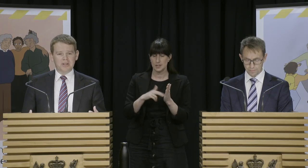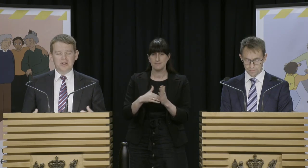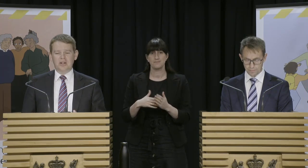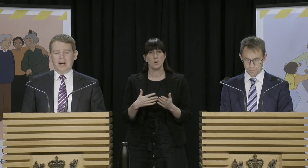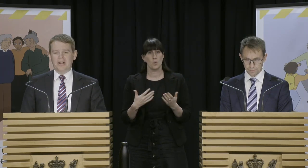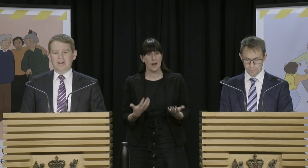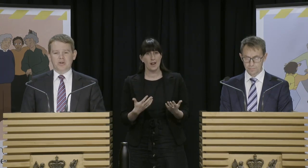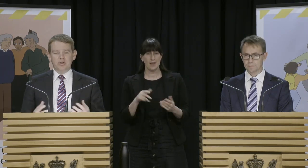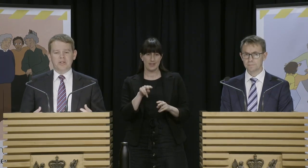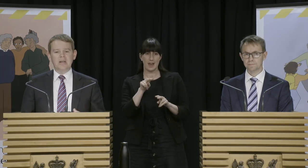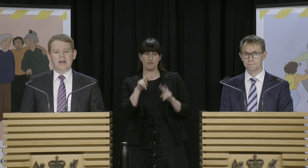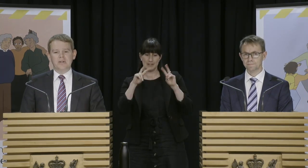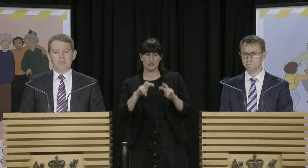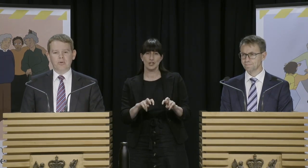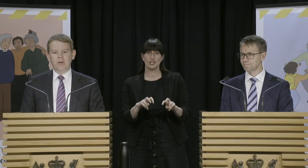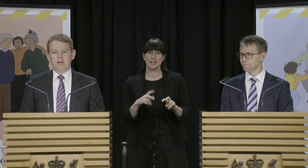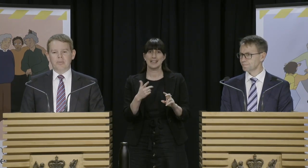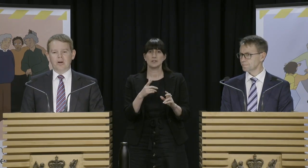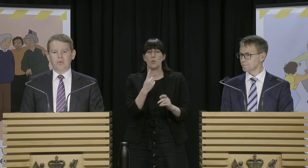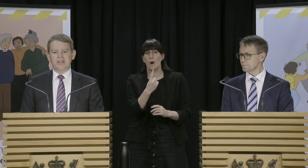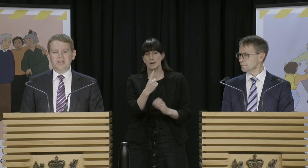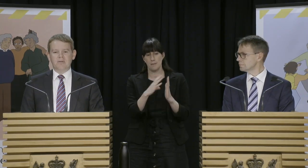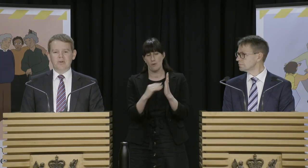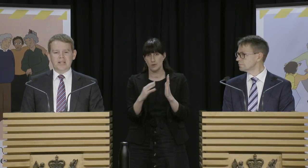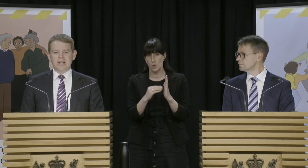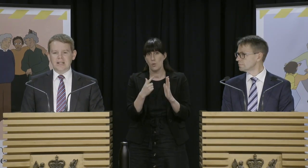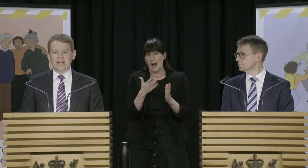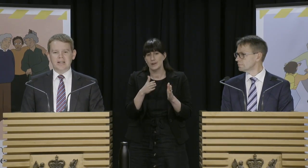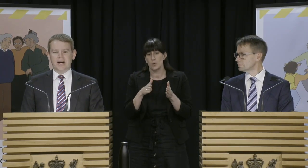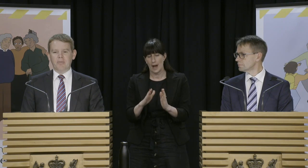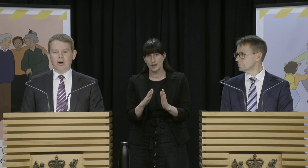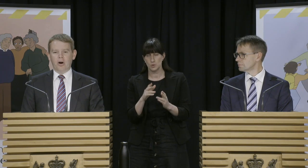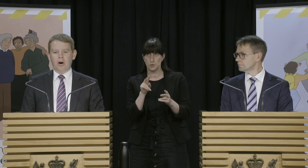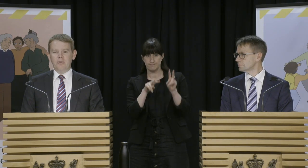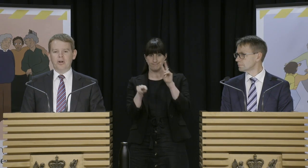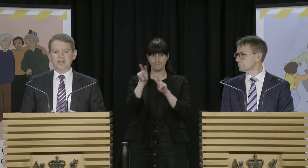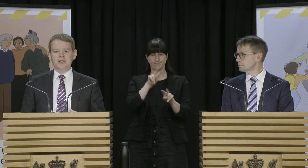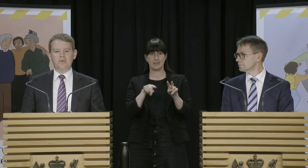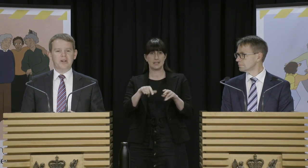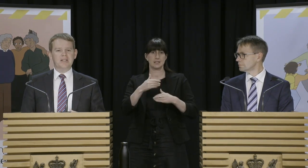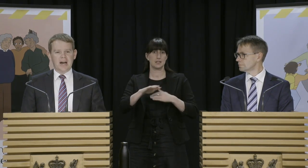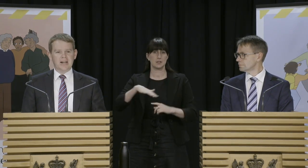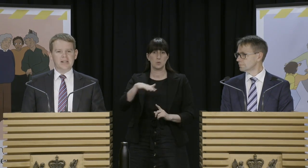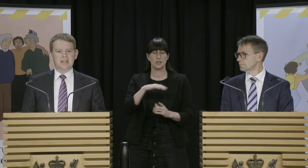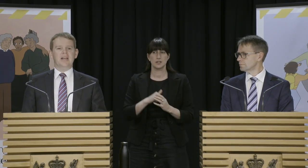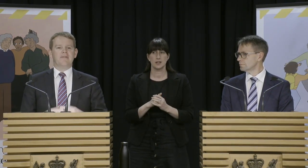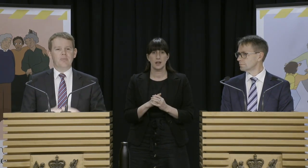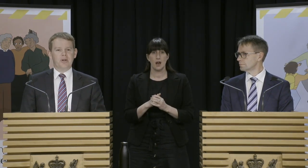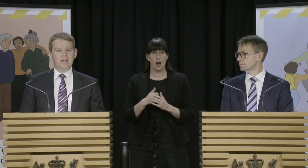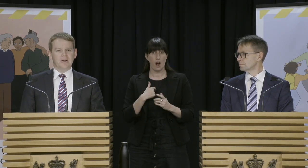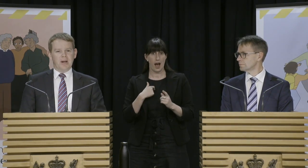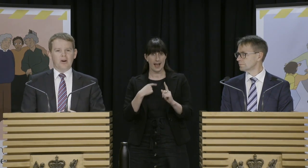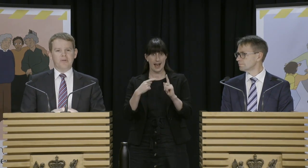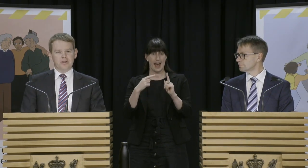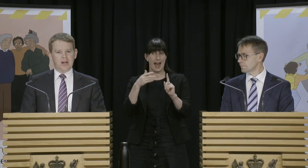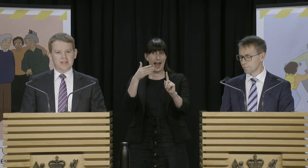model. It is, and so we should see that as a model. But I've always said really clearly, I'm not going to settle for any target less than